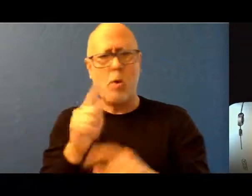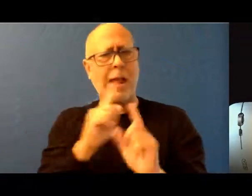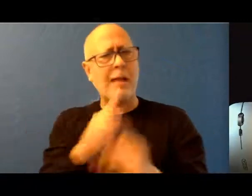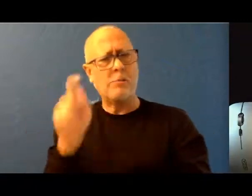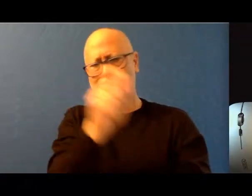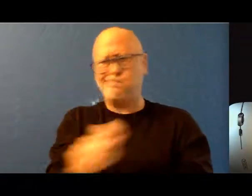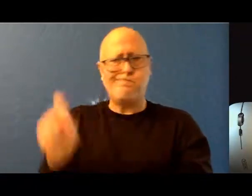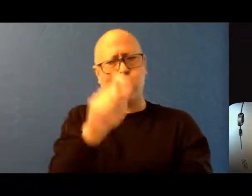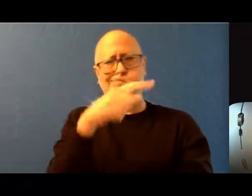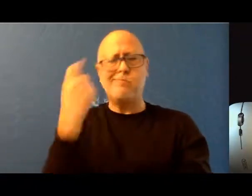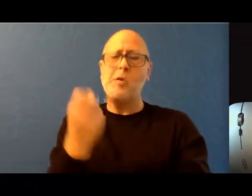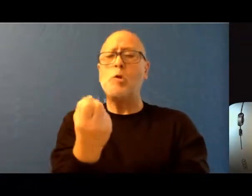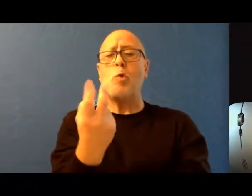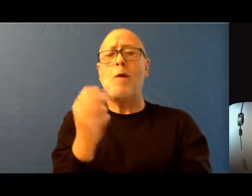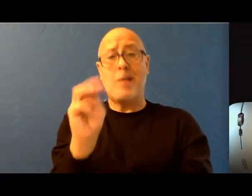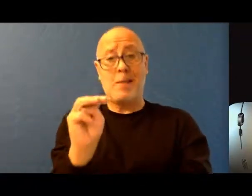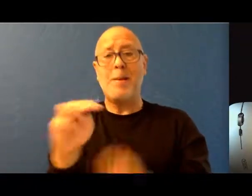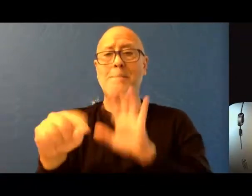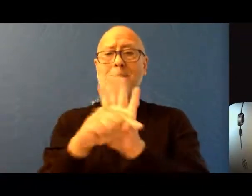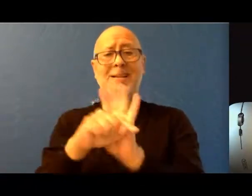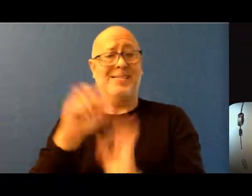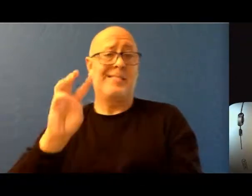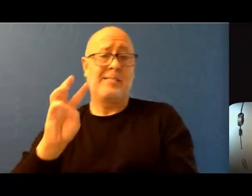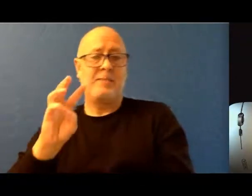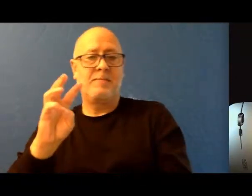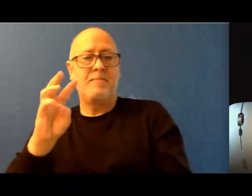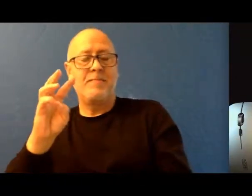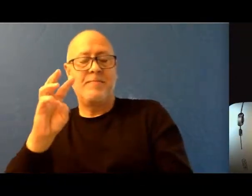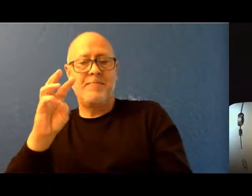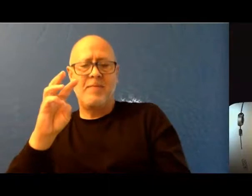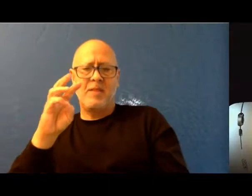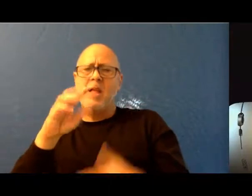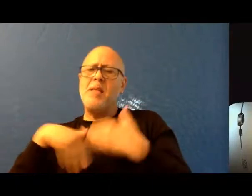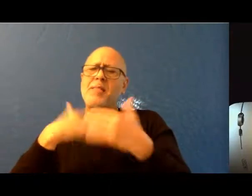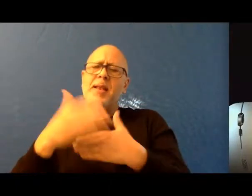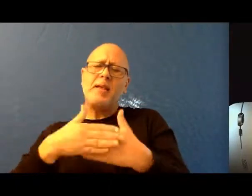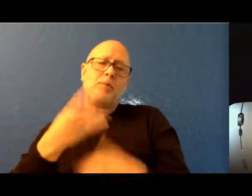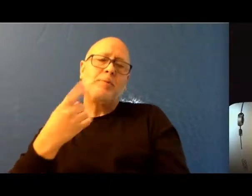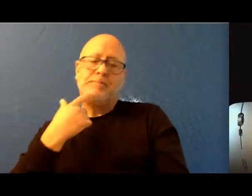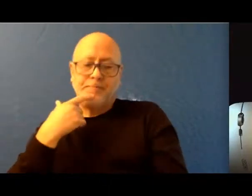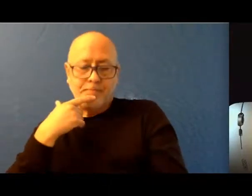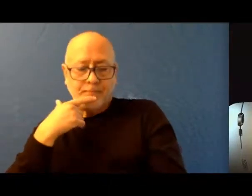That's my answer, 12m minus 6. Let's look at the second expression.